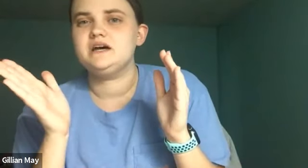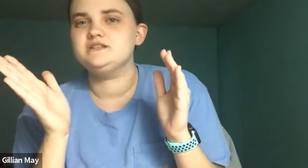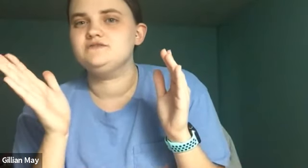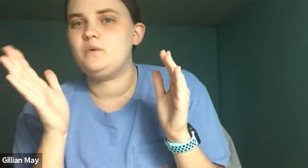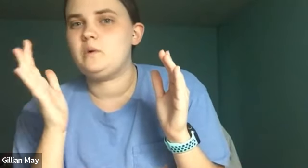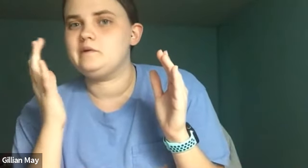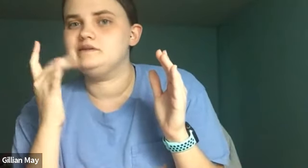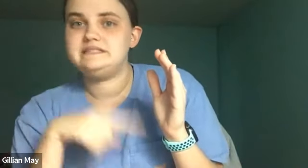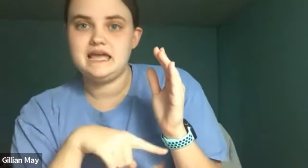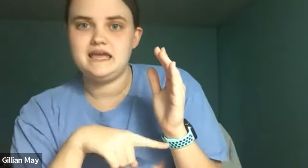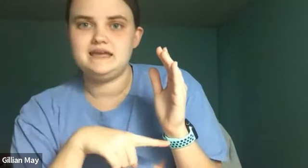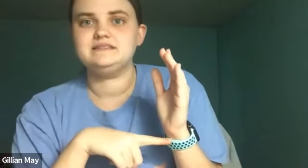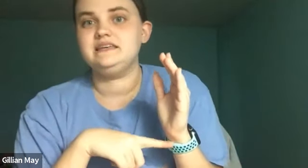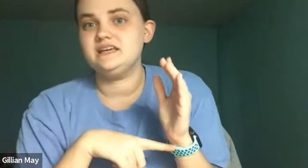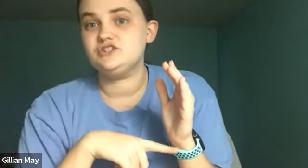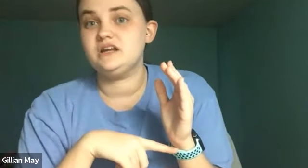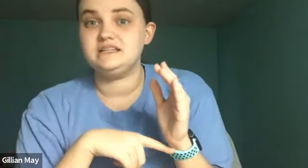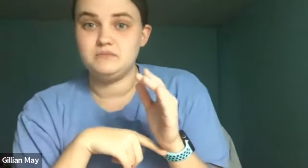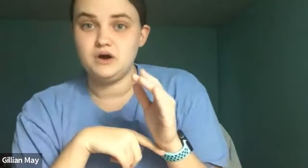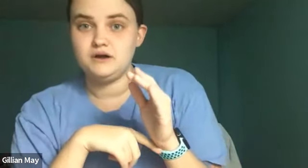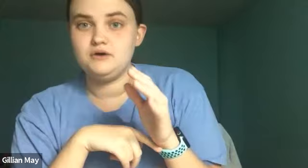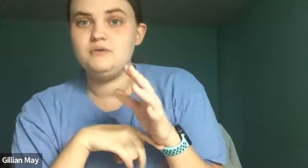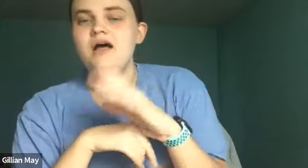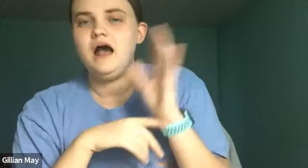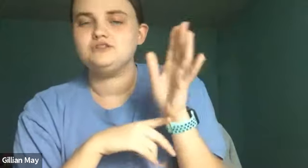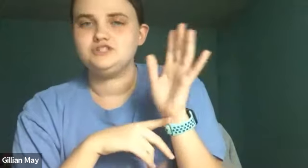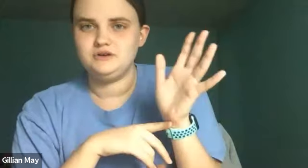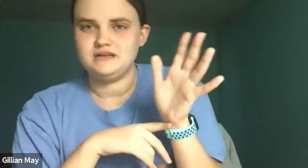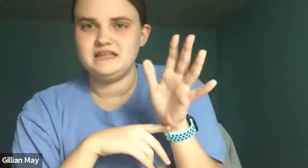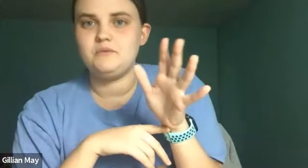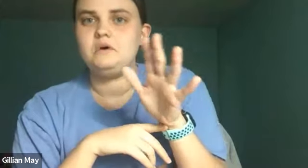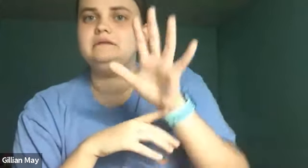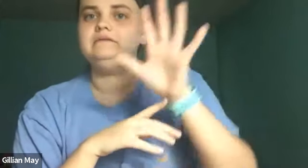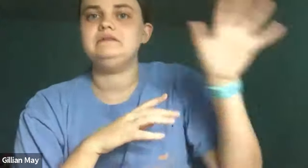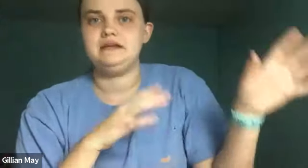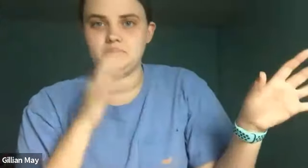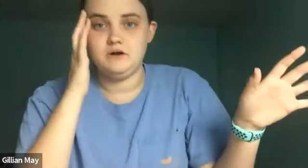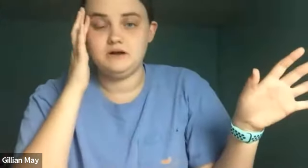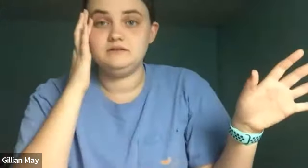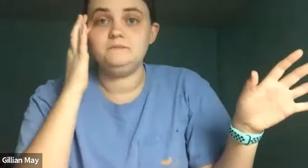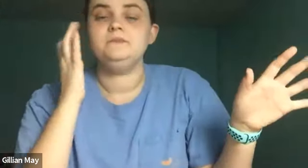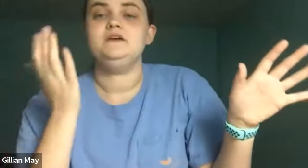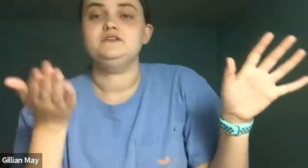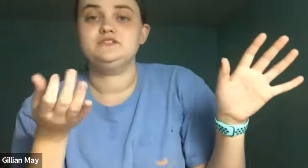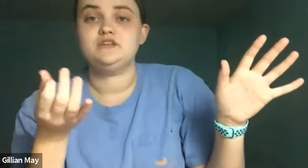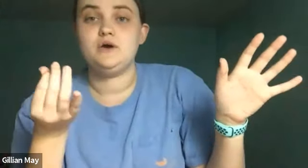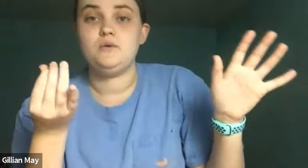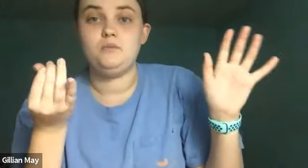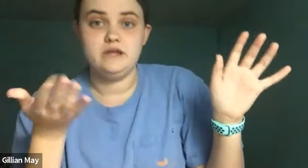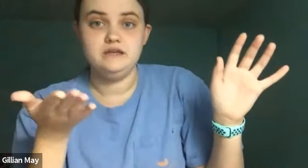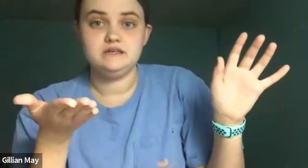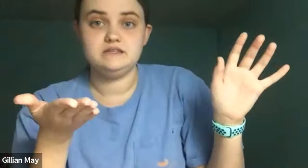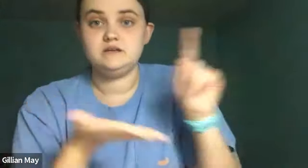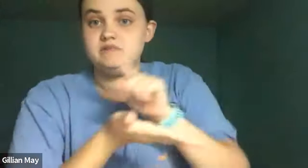because for days like yesterday, tomorrow, I'll show you guys that one later on. So week is going to be the